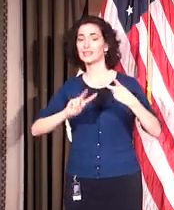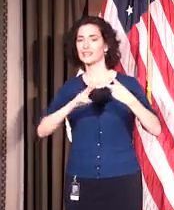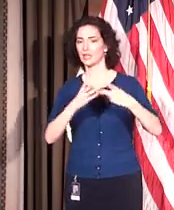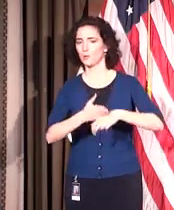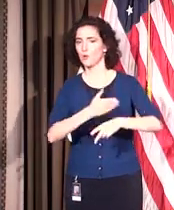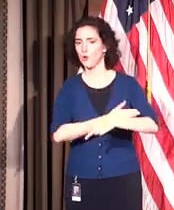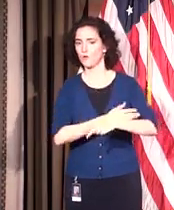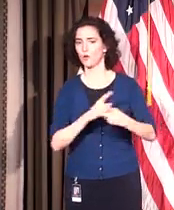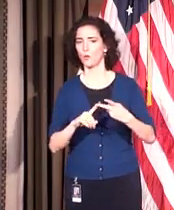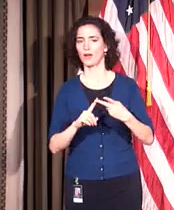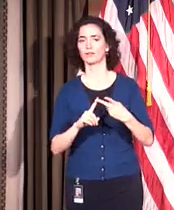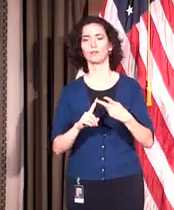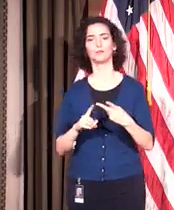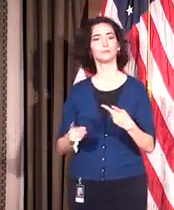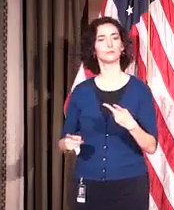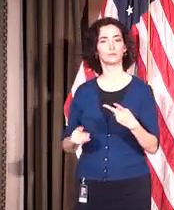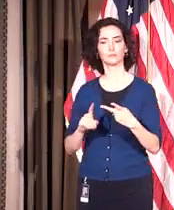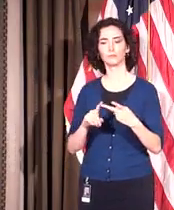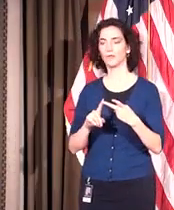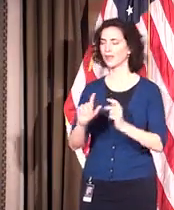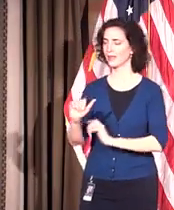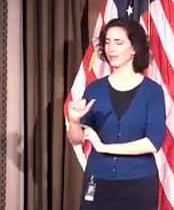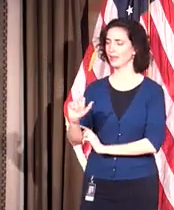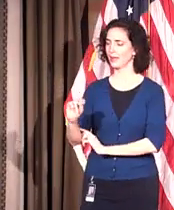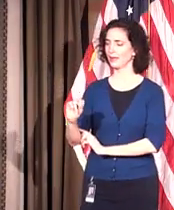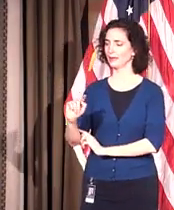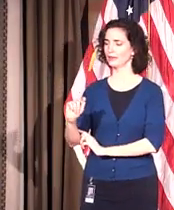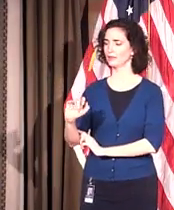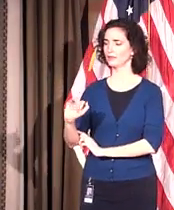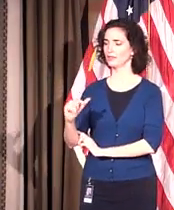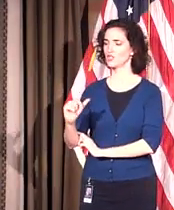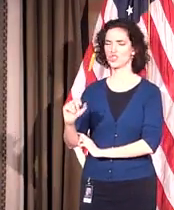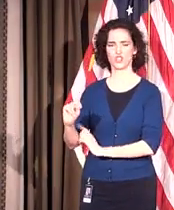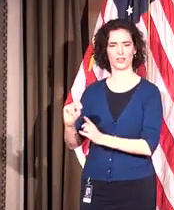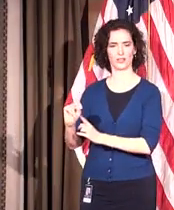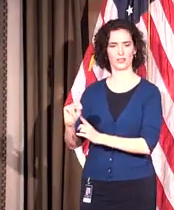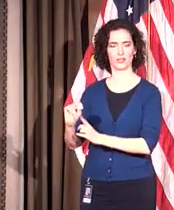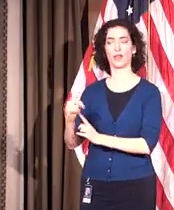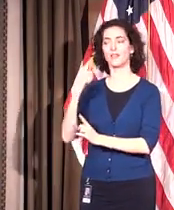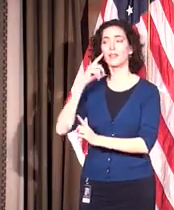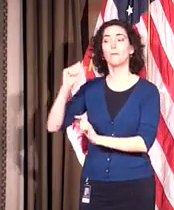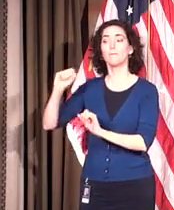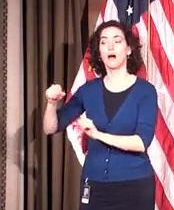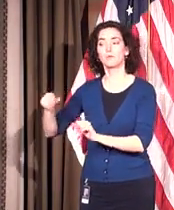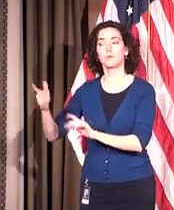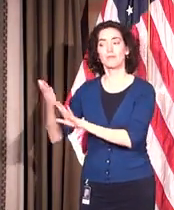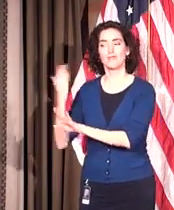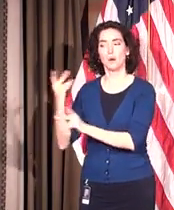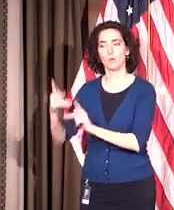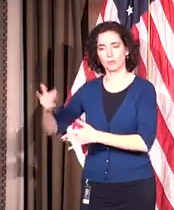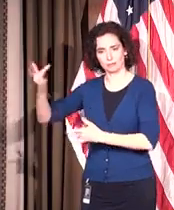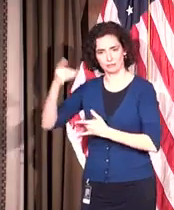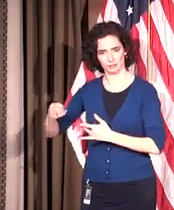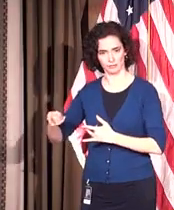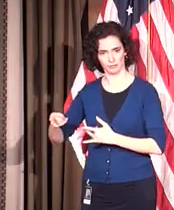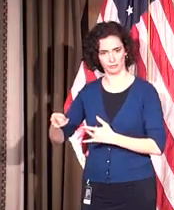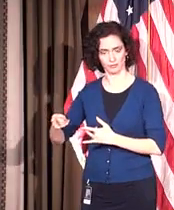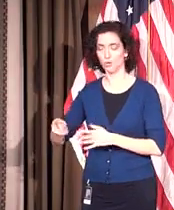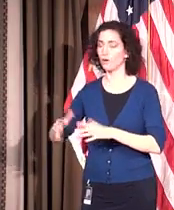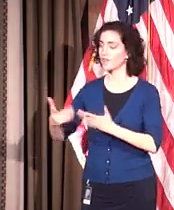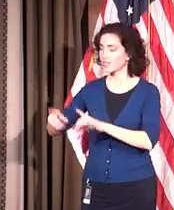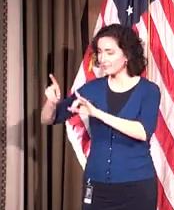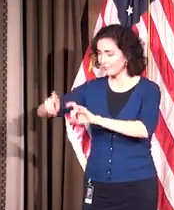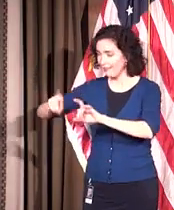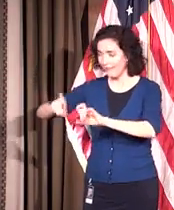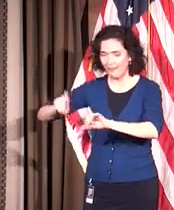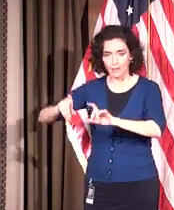of antigen or probable cases and antigen tests that have been conducted